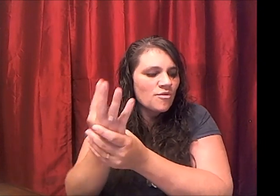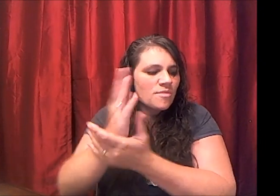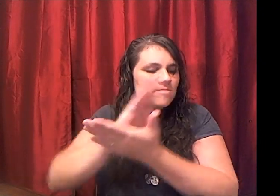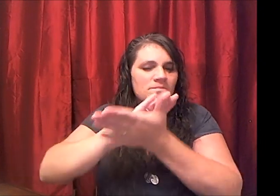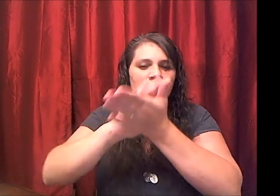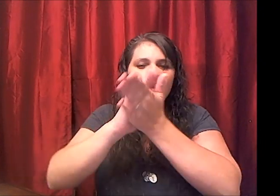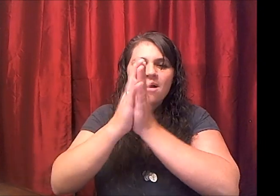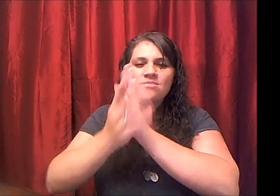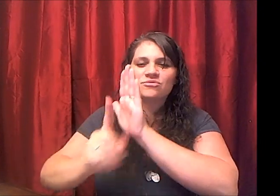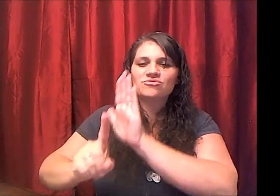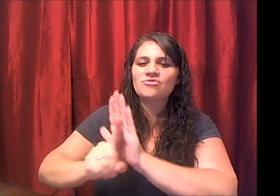for your skin.